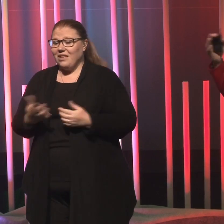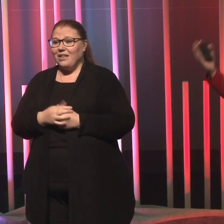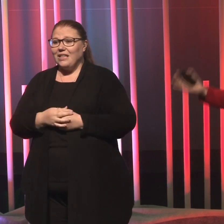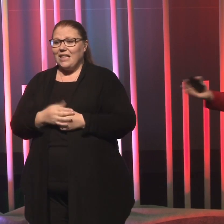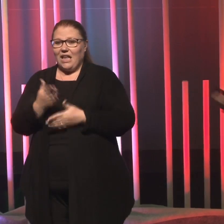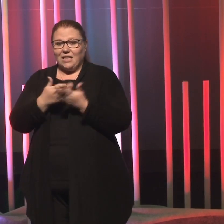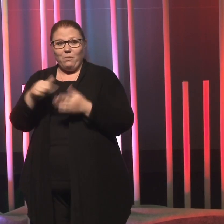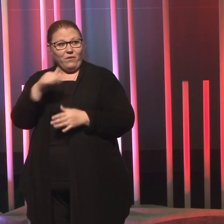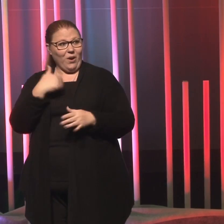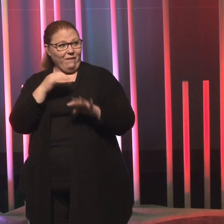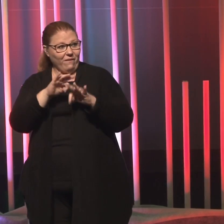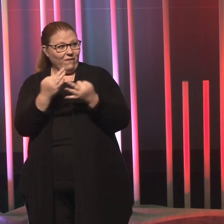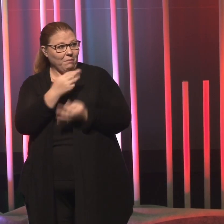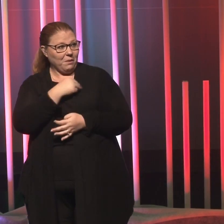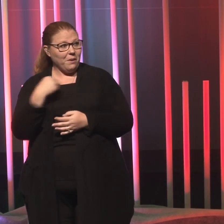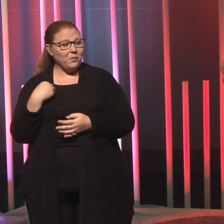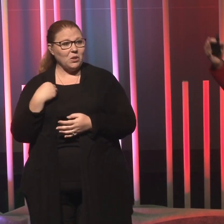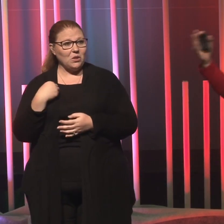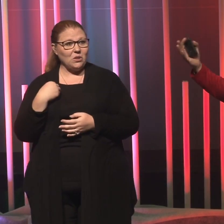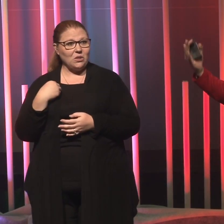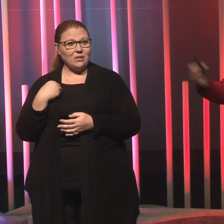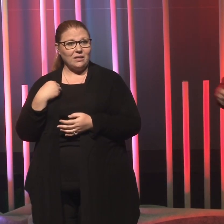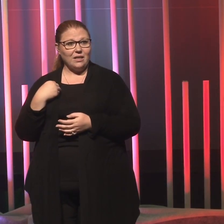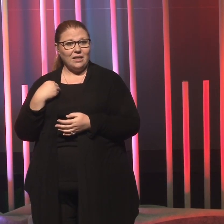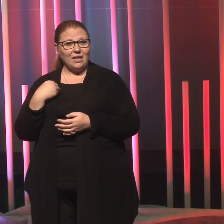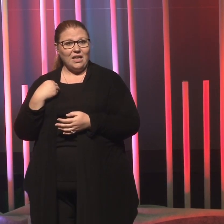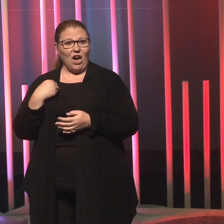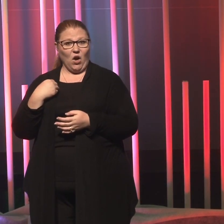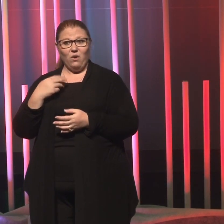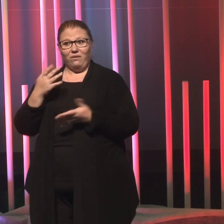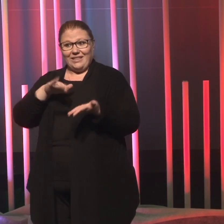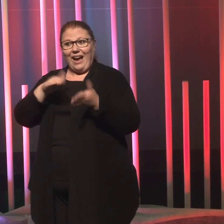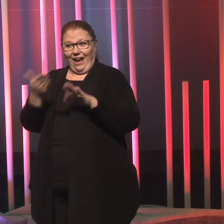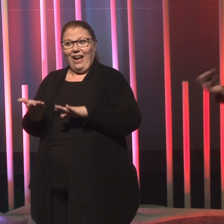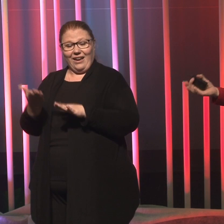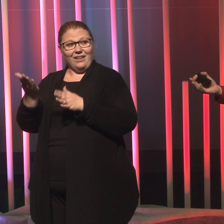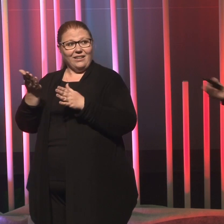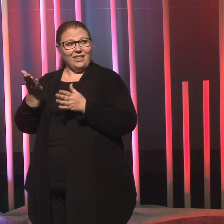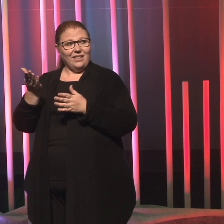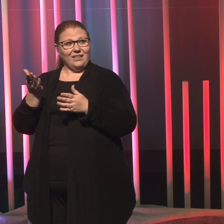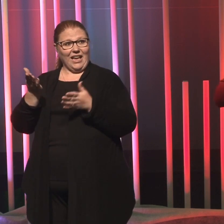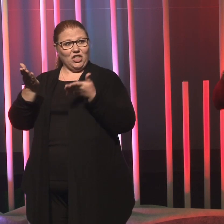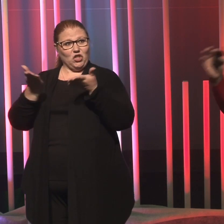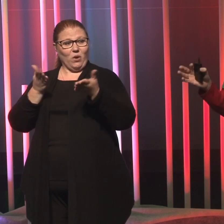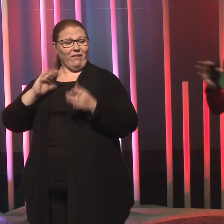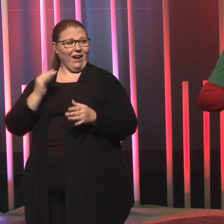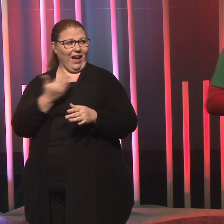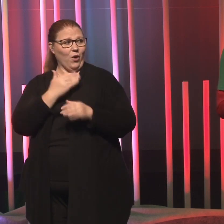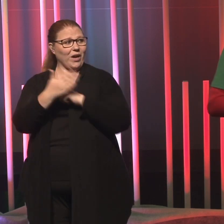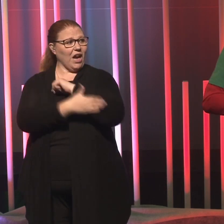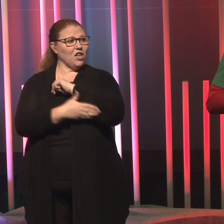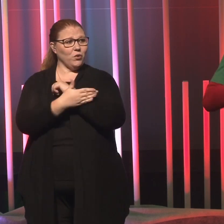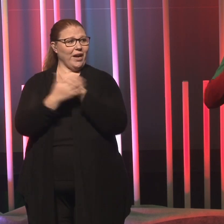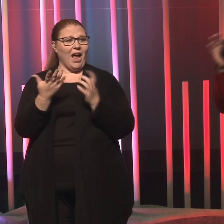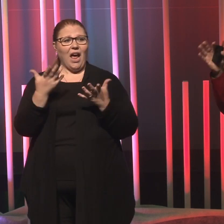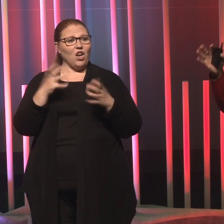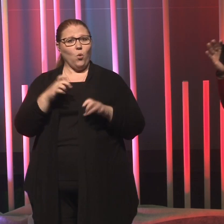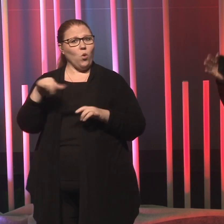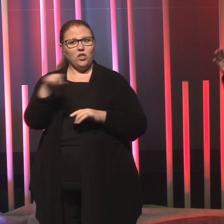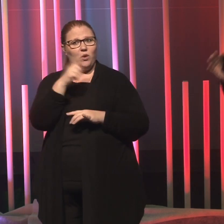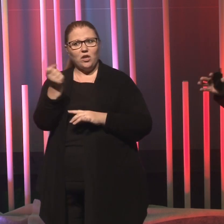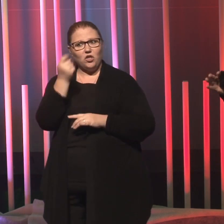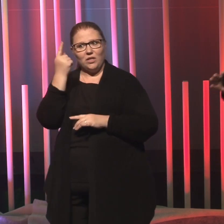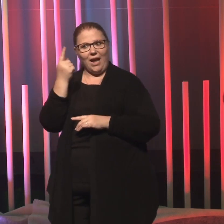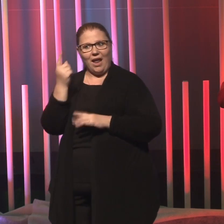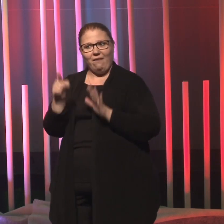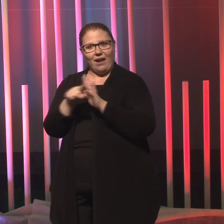of you have family members who have paid the ultimate sacrifice in serving our country. And I don't want you to hear me say something negative about